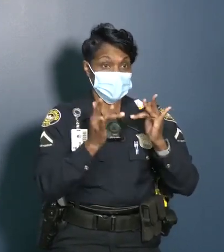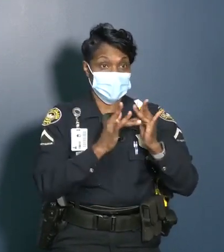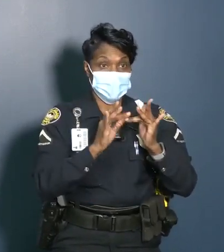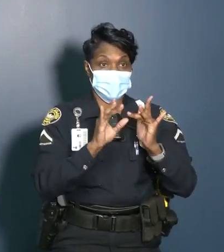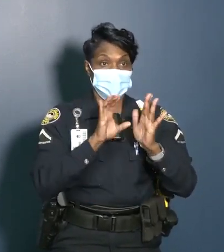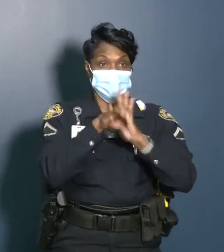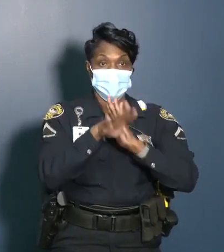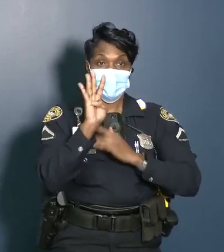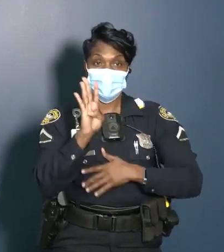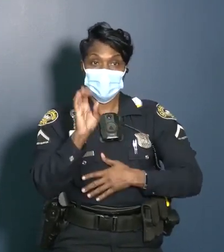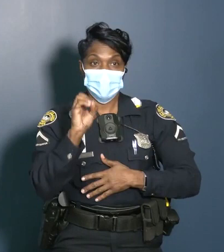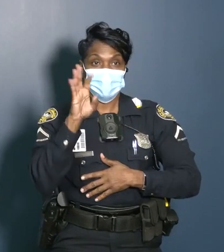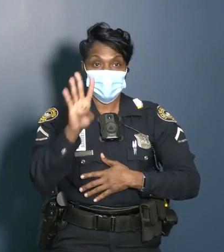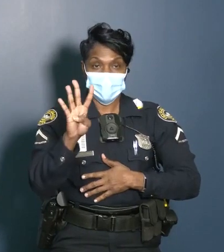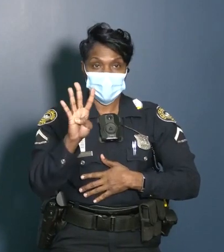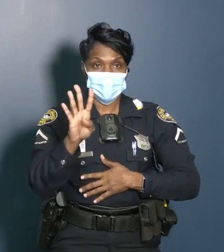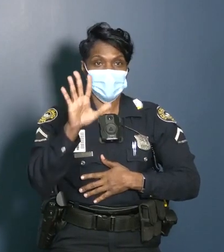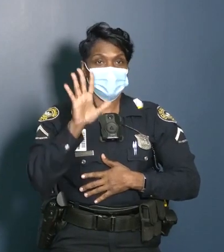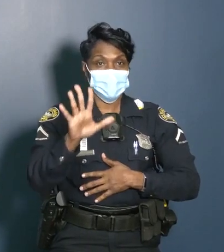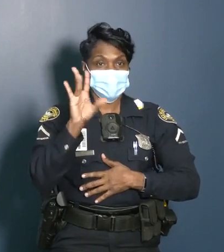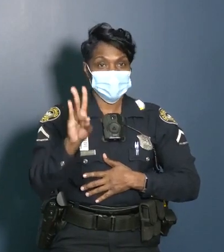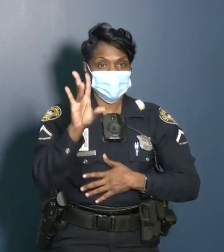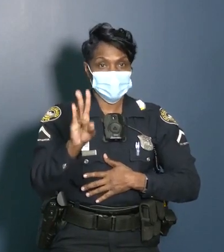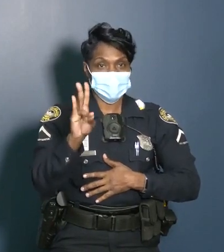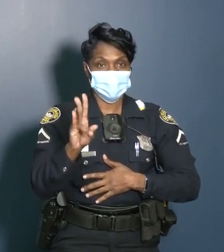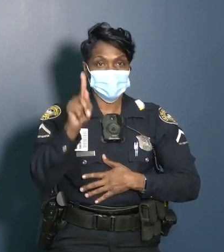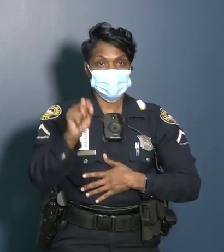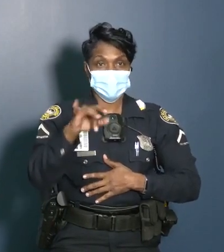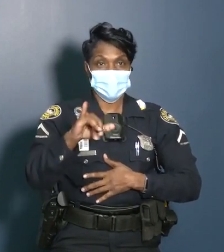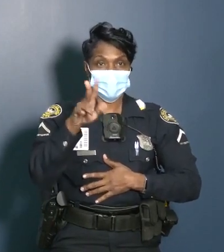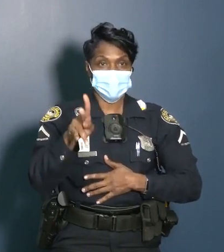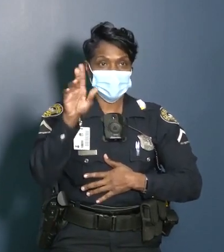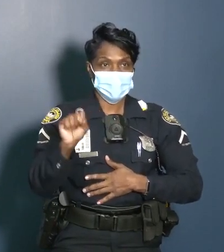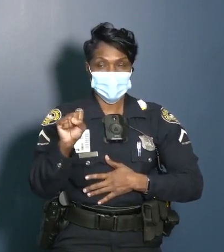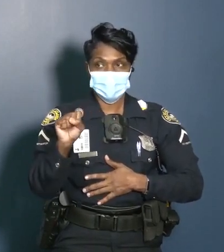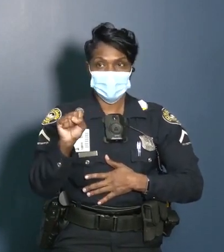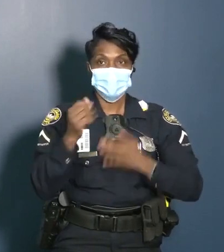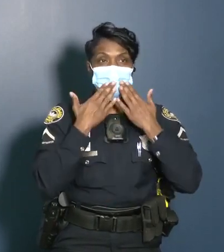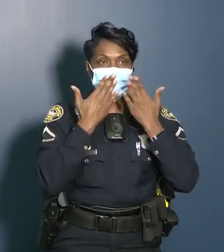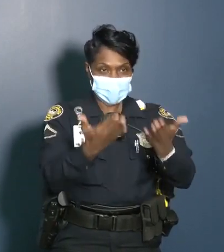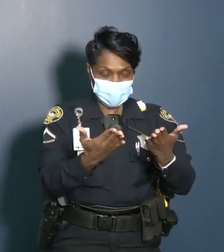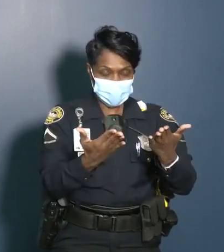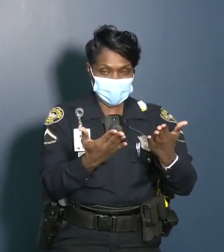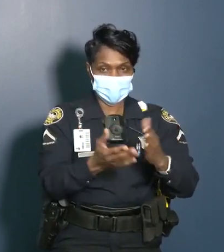Stoppers at 404-577-TIPS. Thank you.